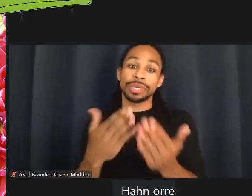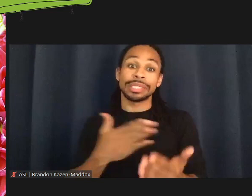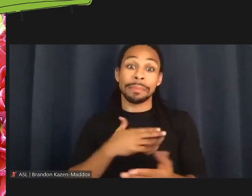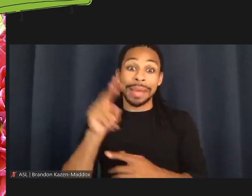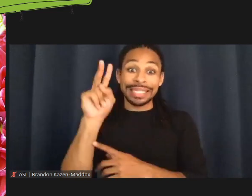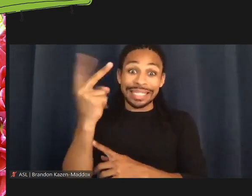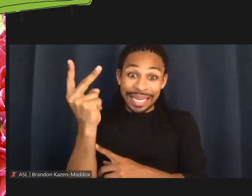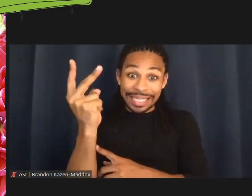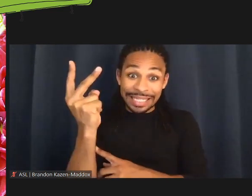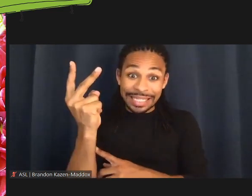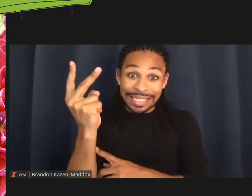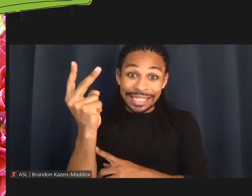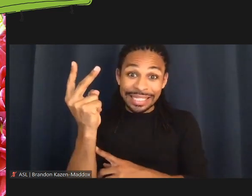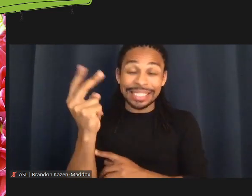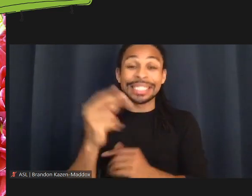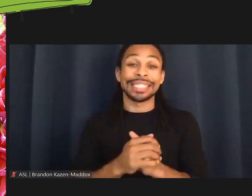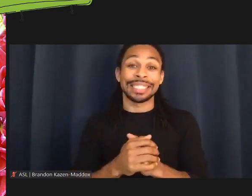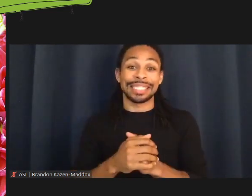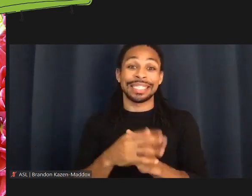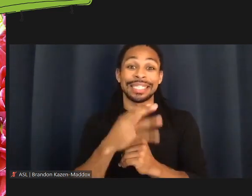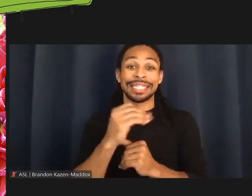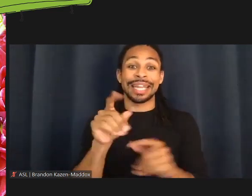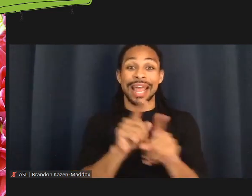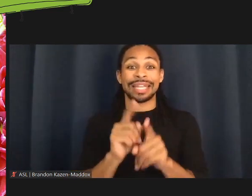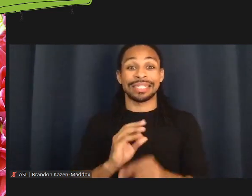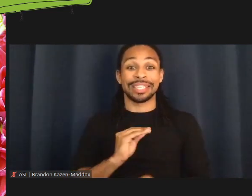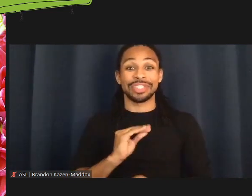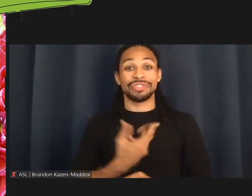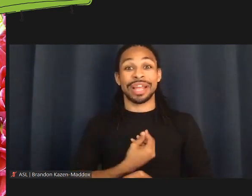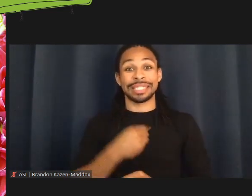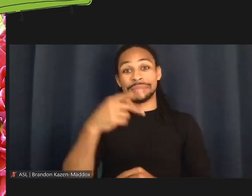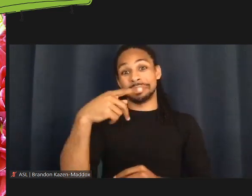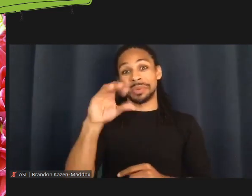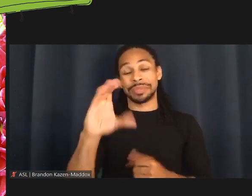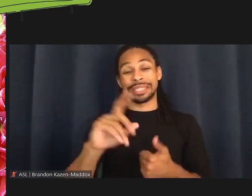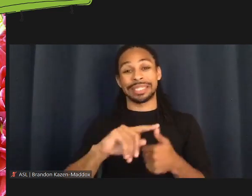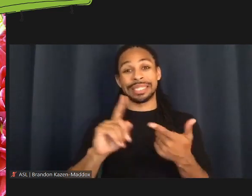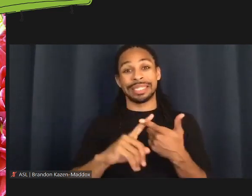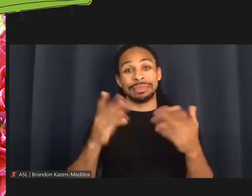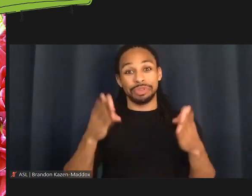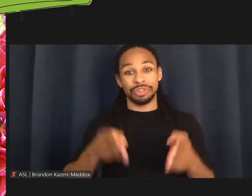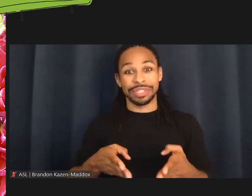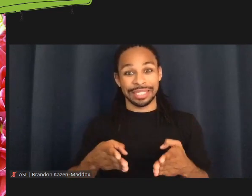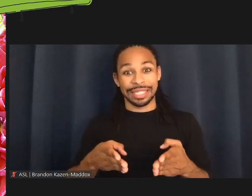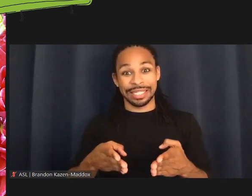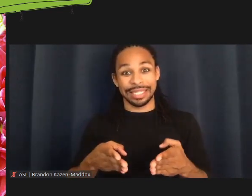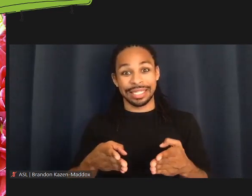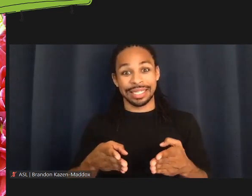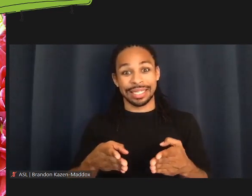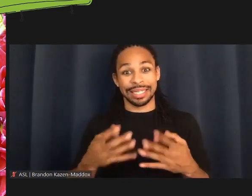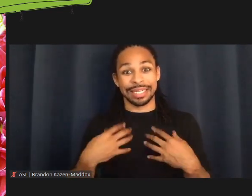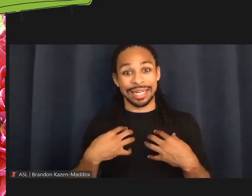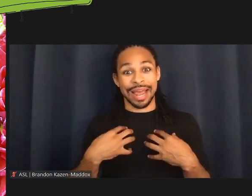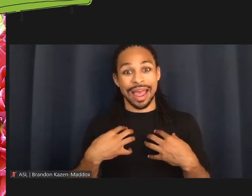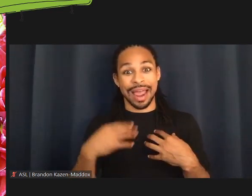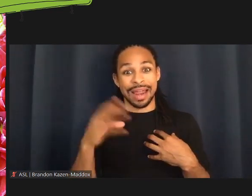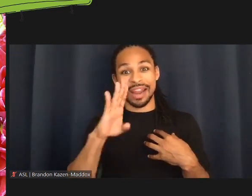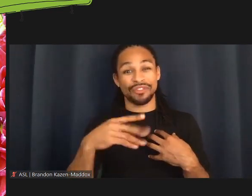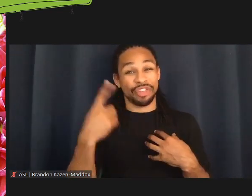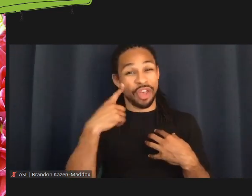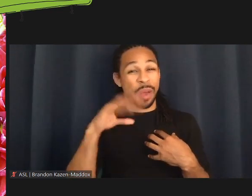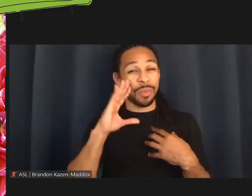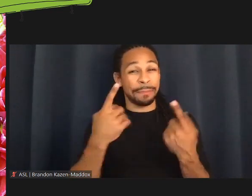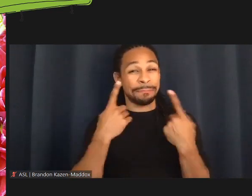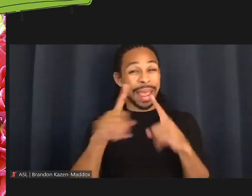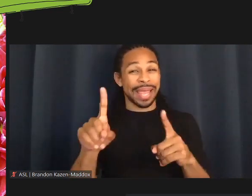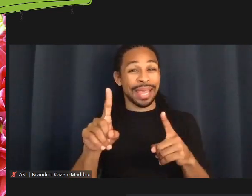second. As a trans POC person, I never thought I'd make it to